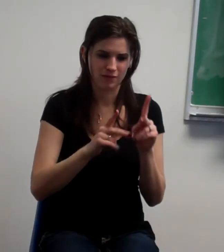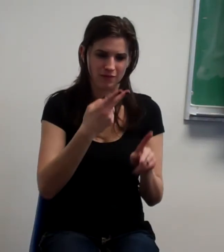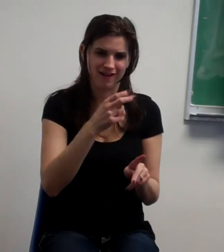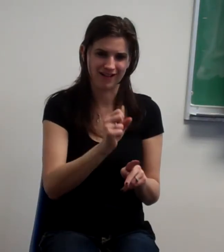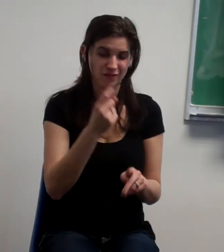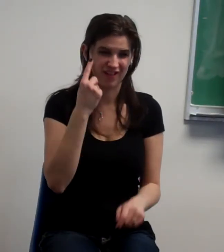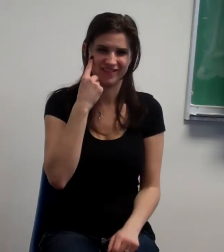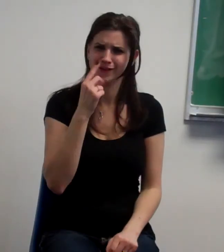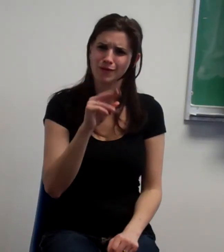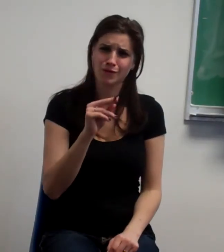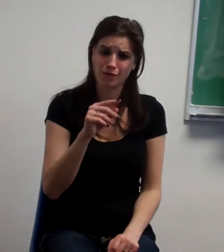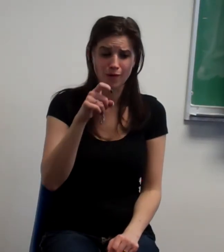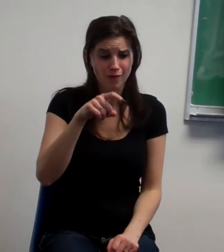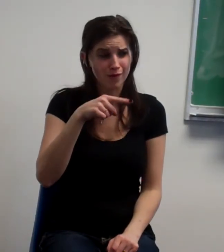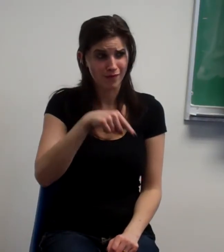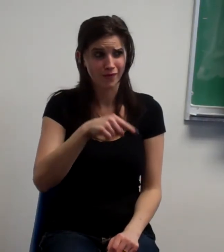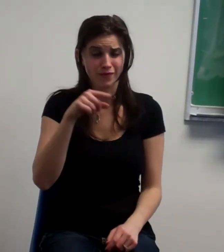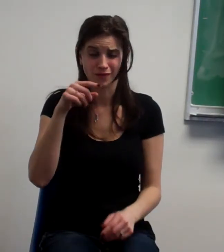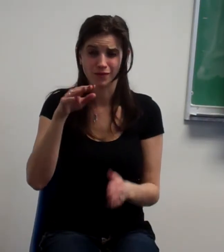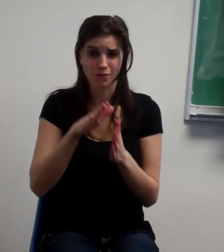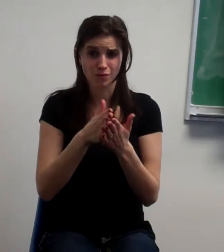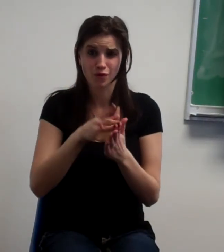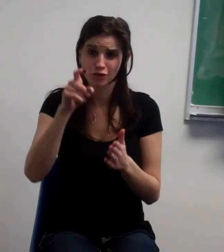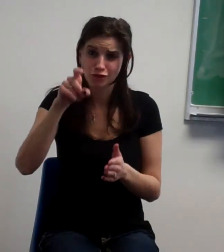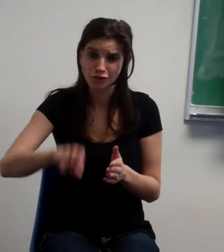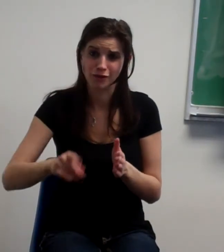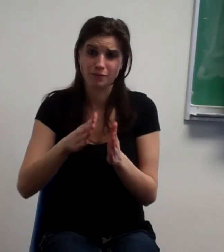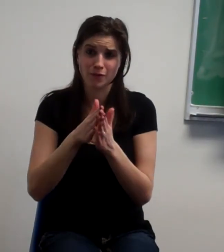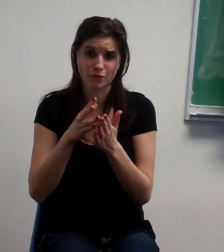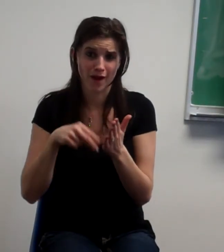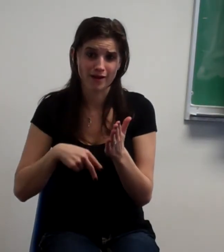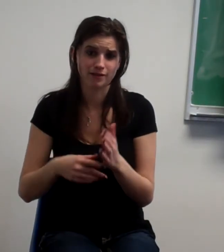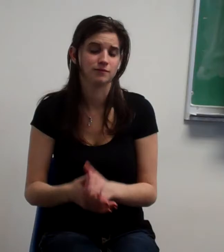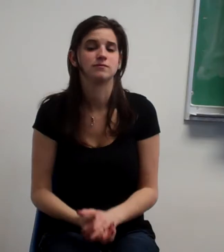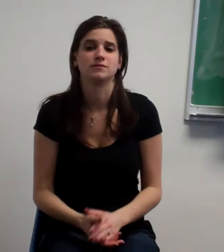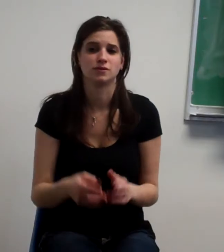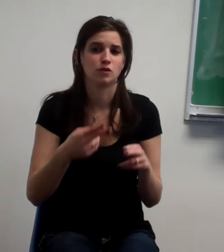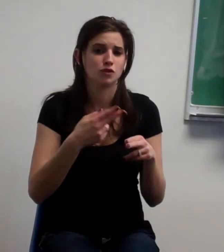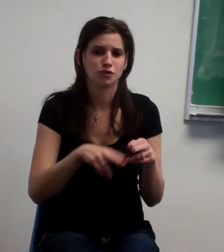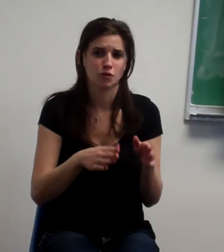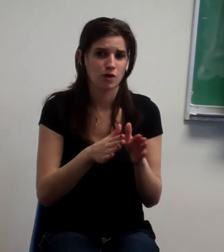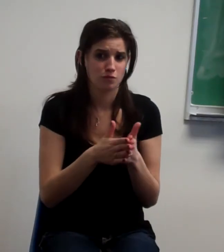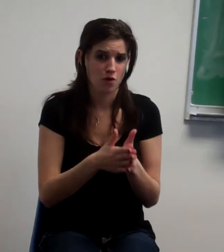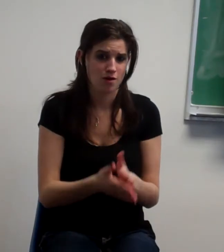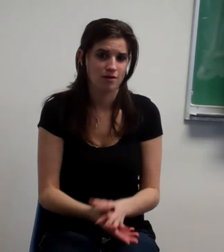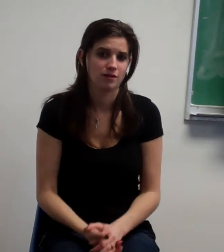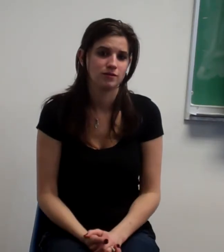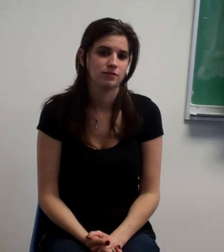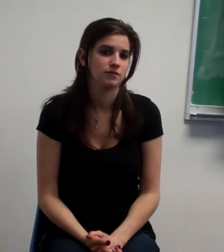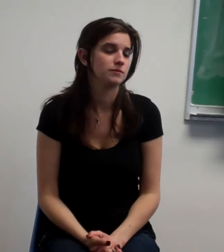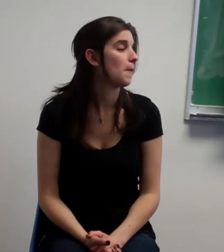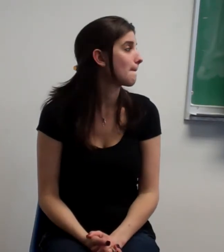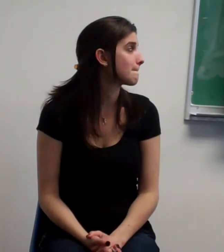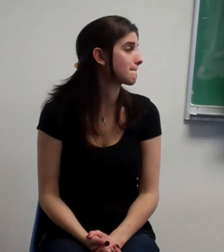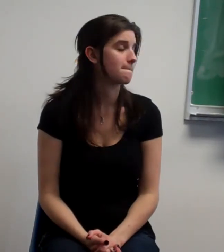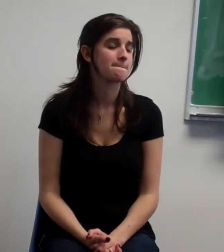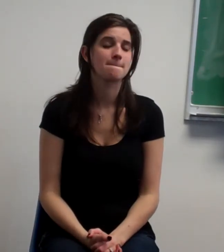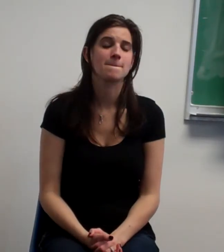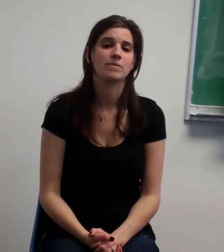It's only 95 pages long. That's part of the thing. It's just short, right? But the thing is, okay, it was written in